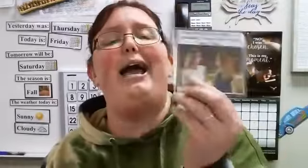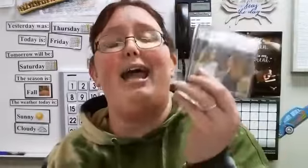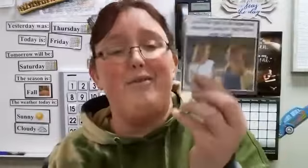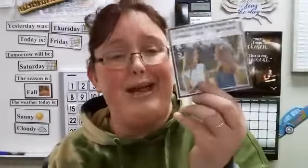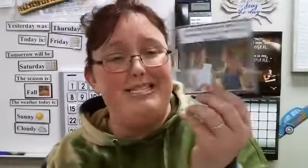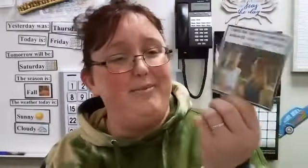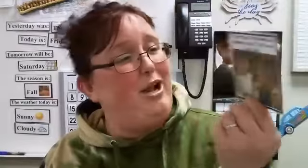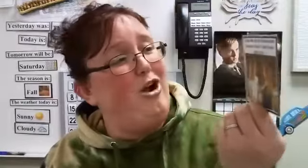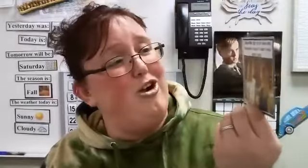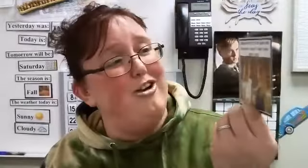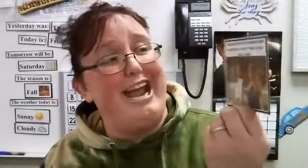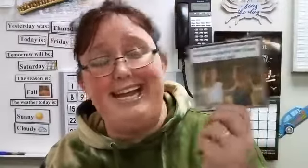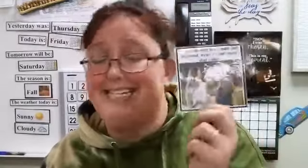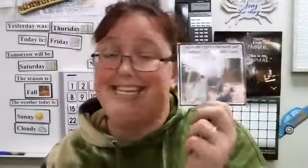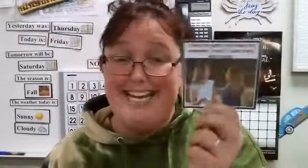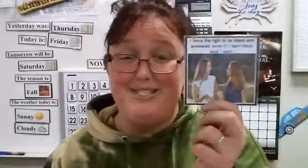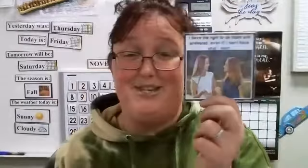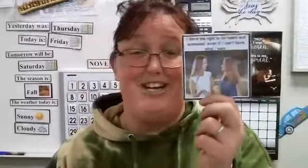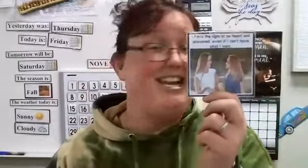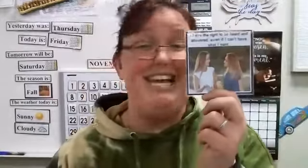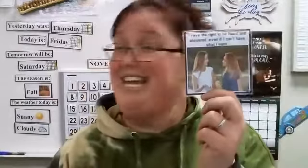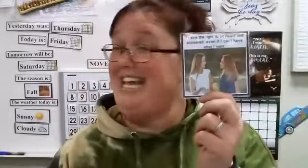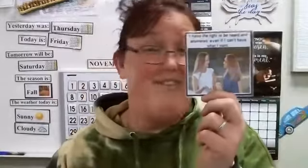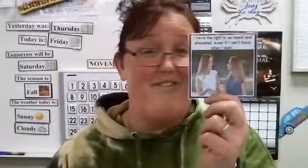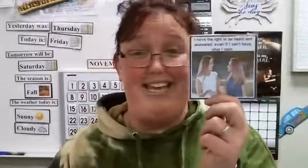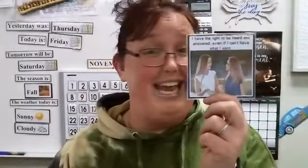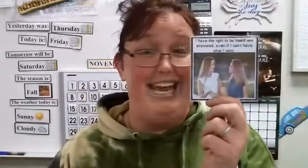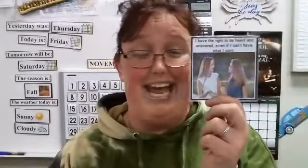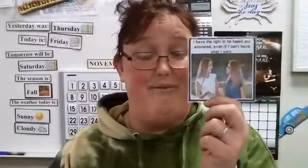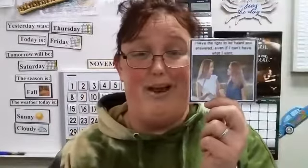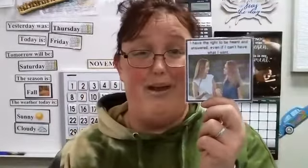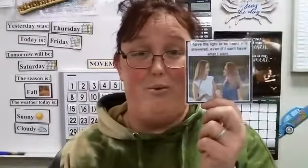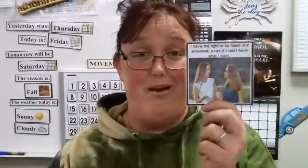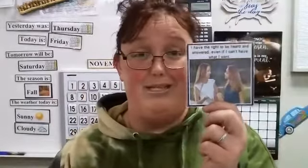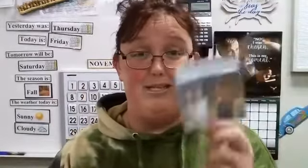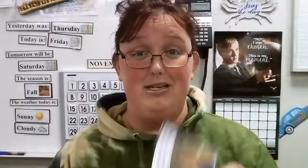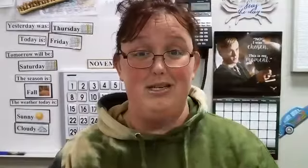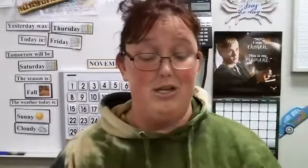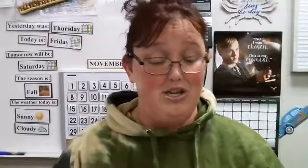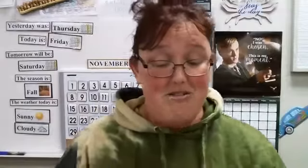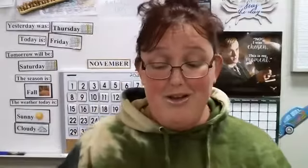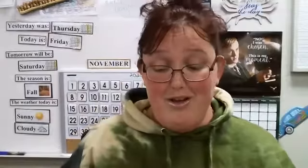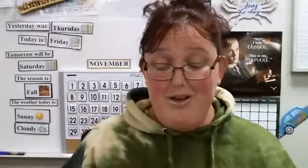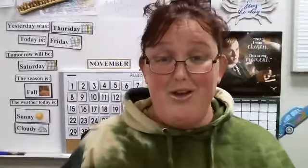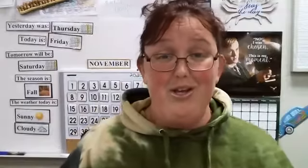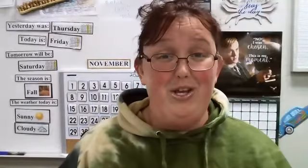I have the right to be heard and answered, even if I can't have what I want. You